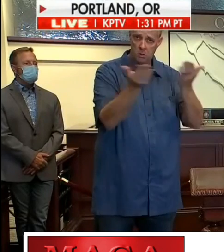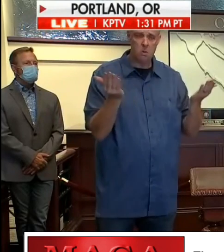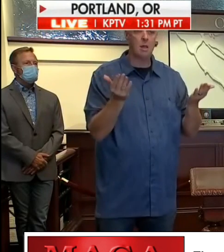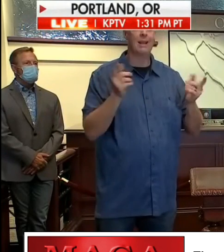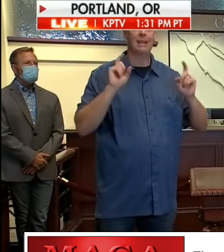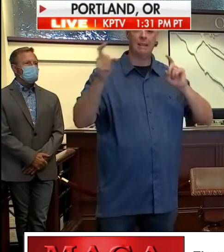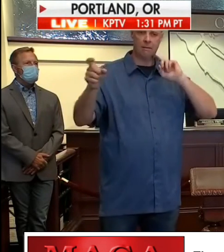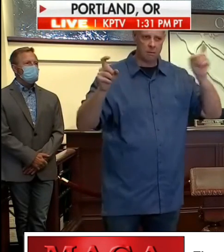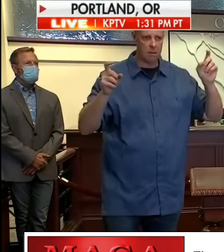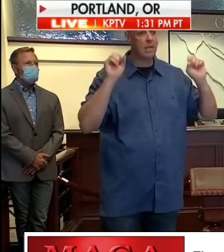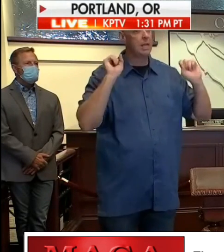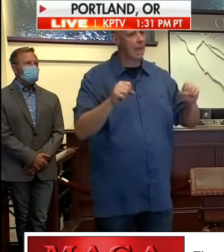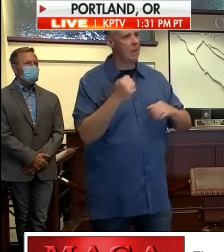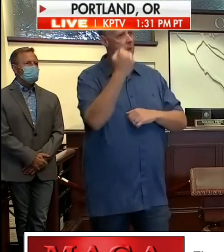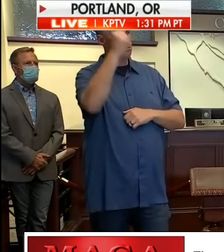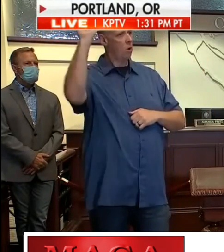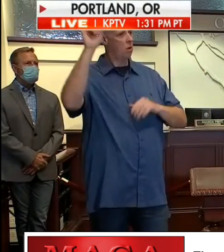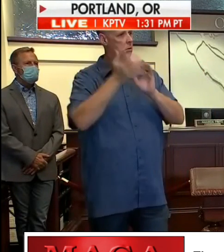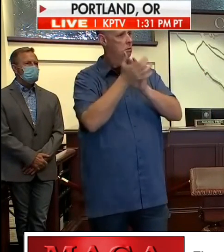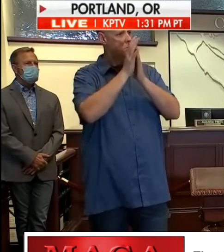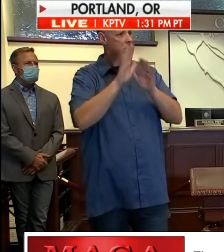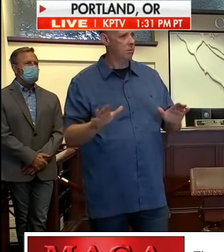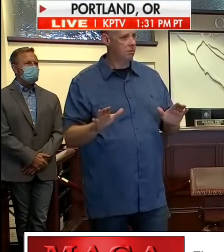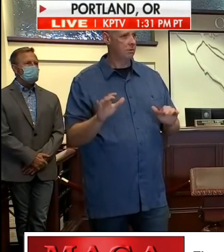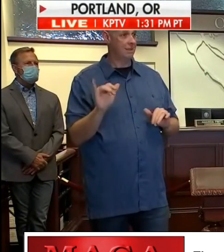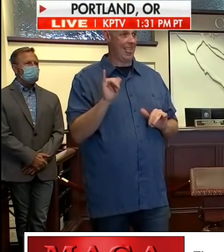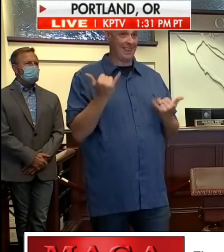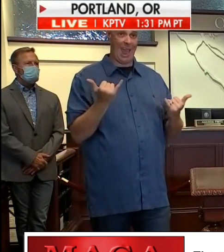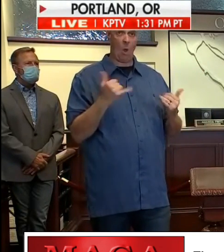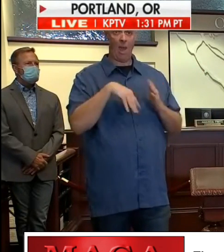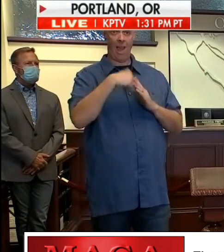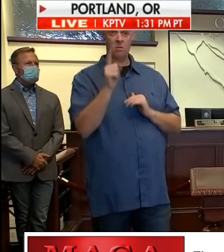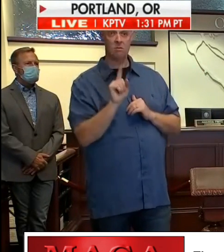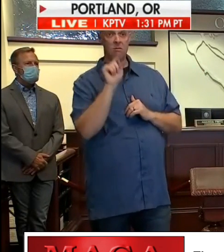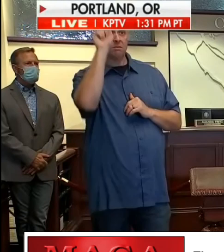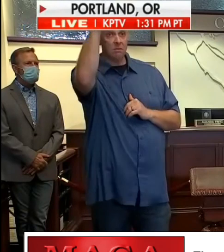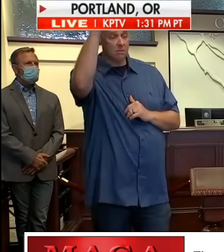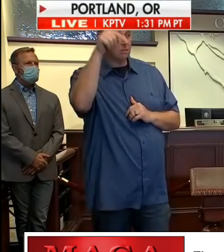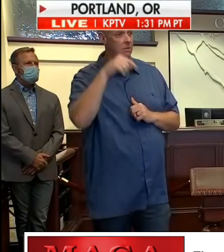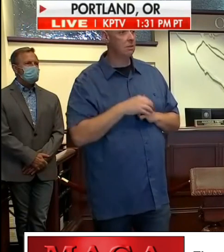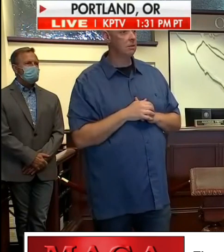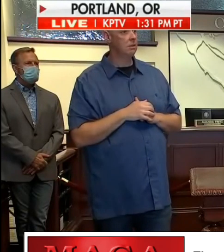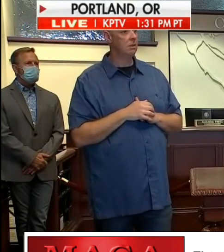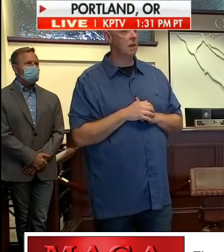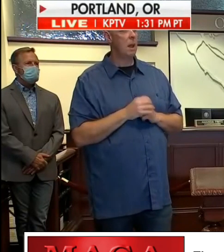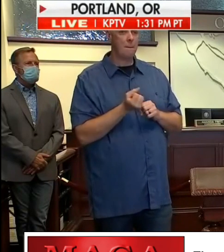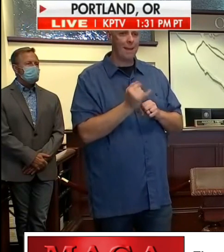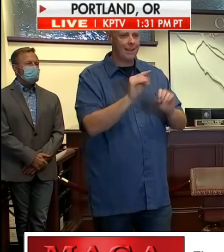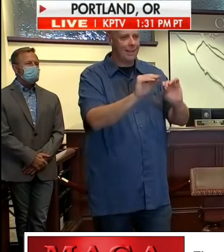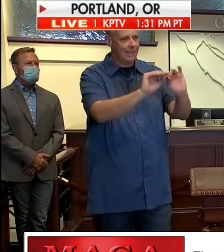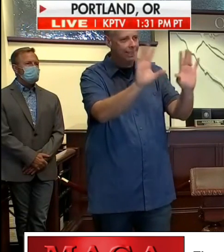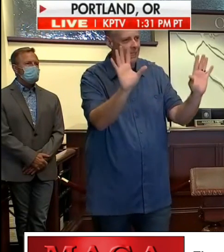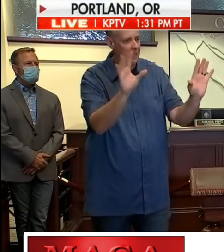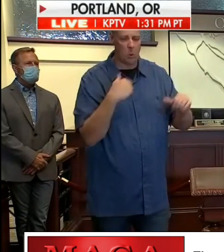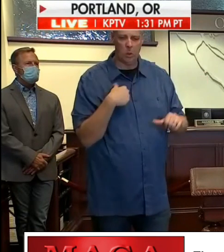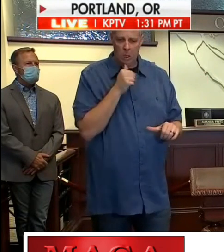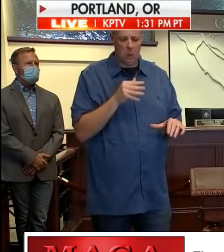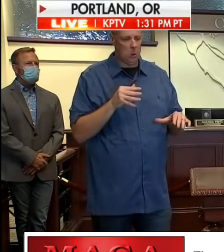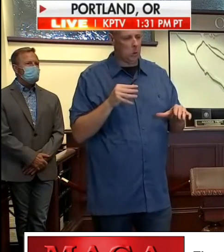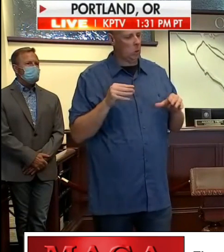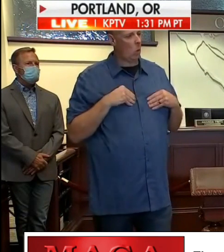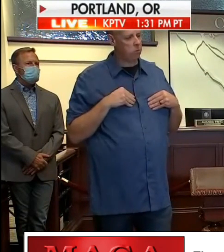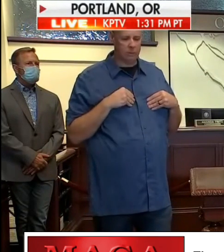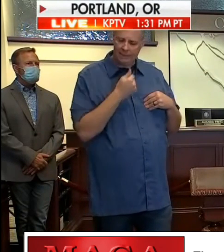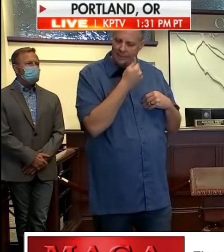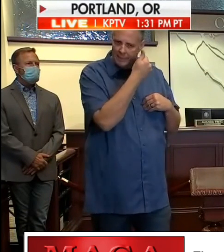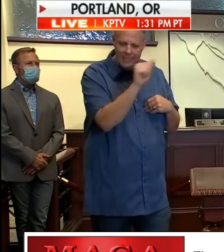demonstrate peacefully, like those outside the room right now. And on the other hand, make it crystal clear, we do not tolerate